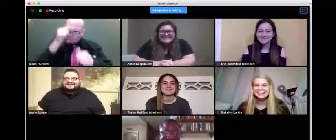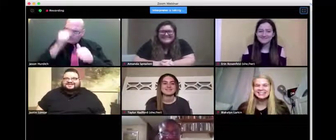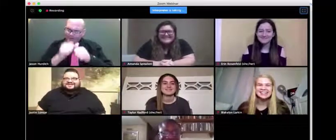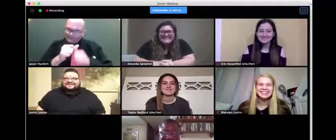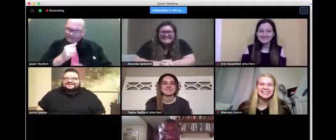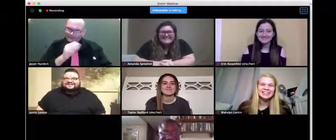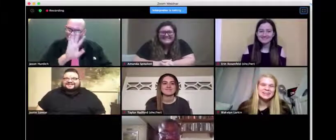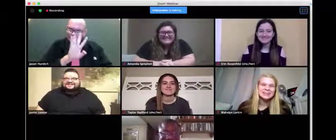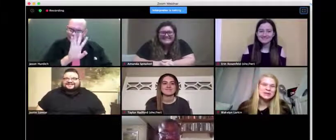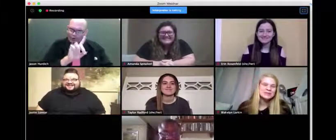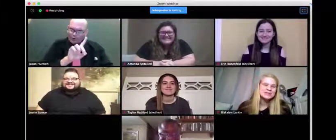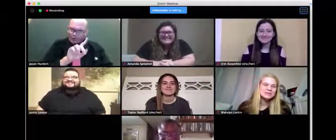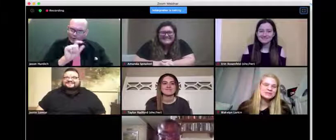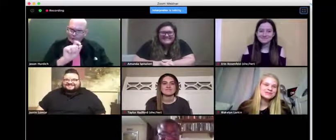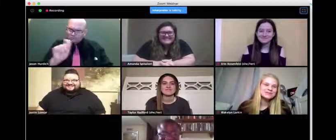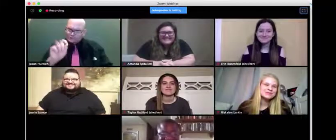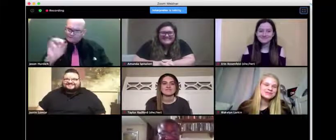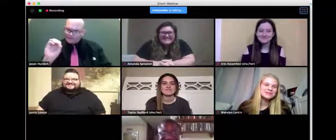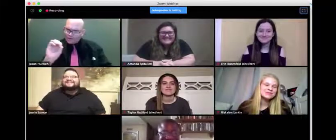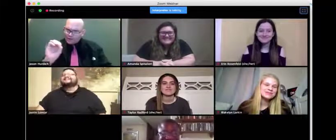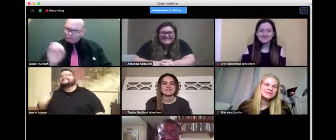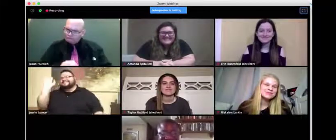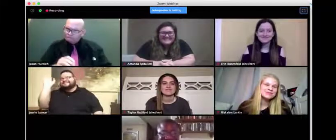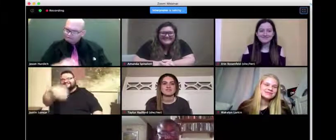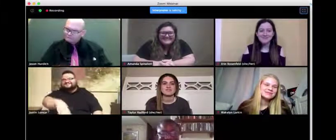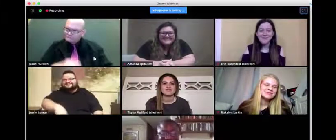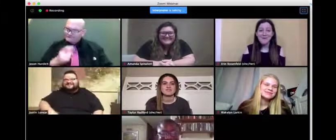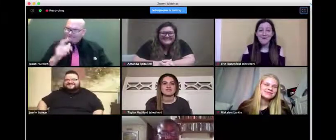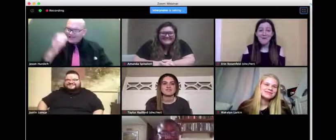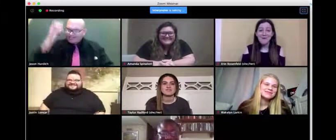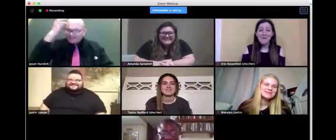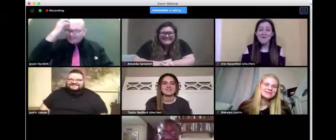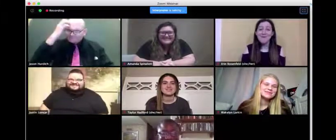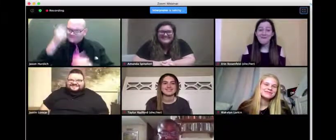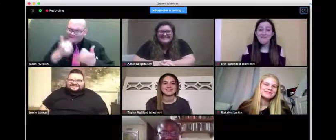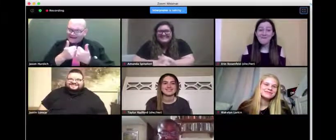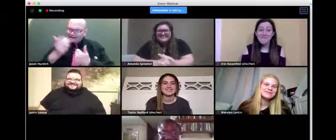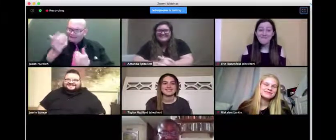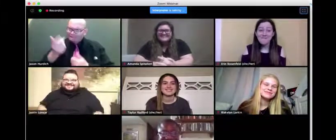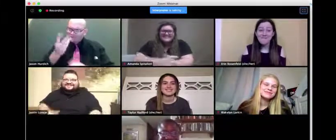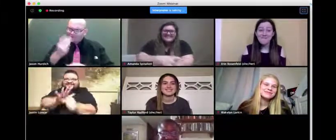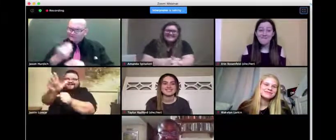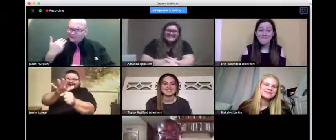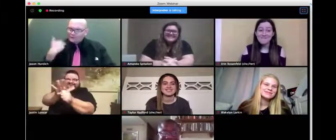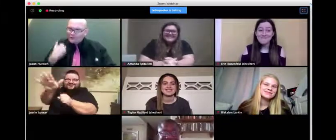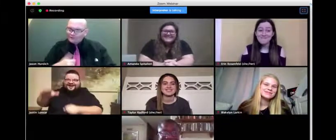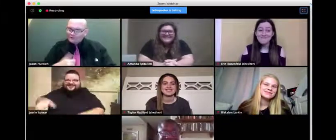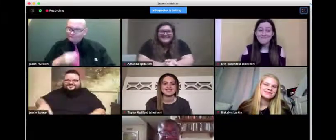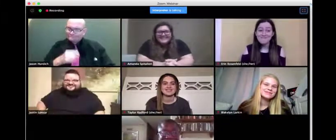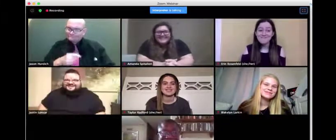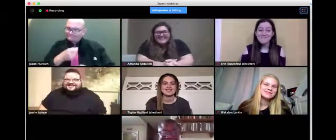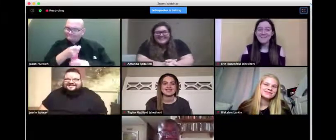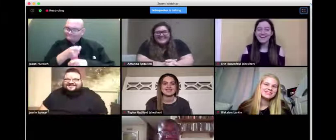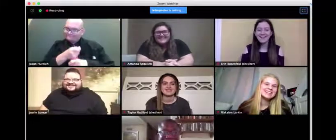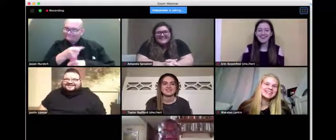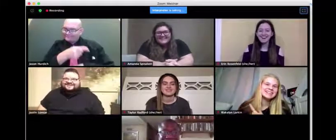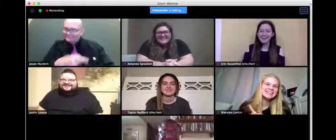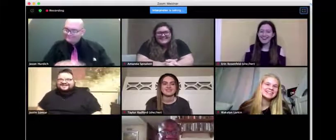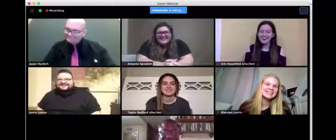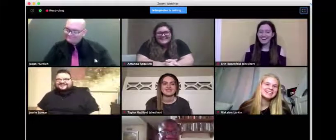know. Clemson, they had that game with them a few years ago, so I've got to pick on you. Anyway, let's now